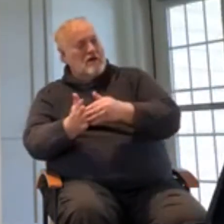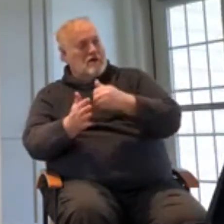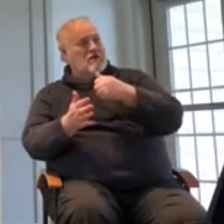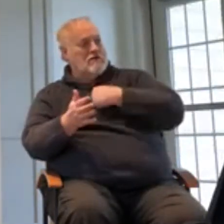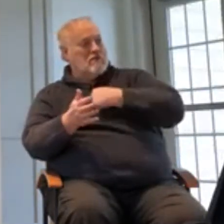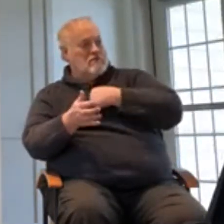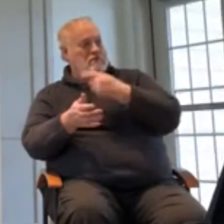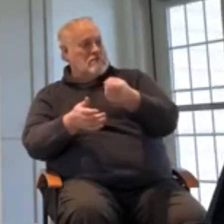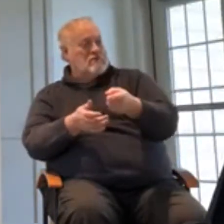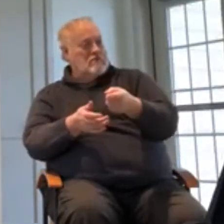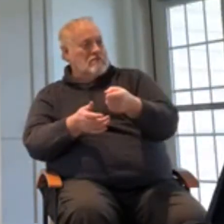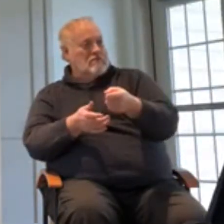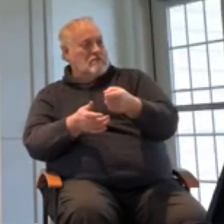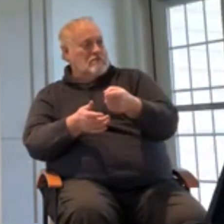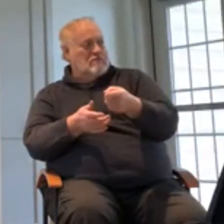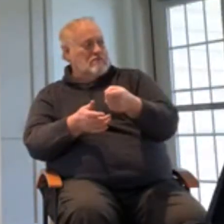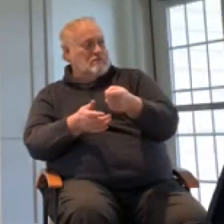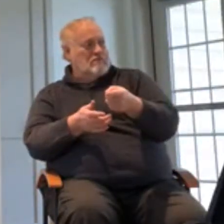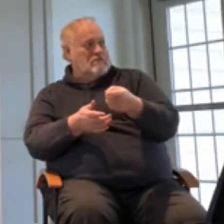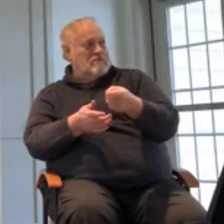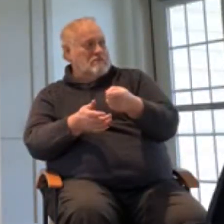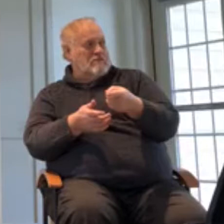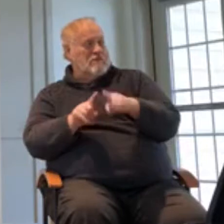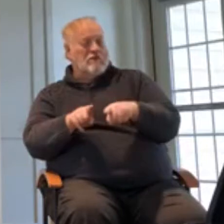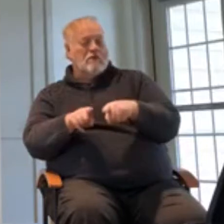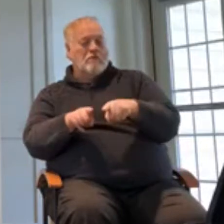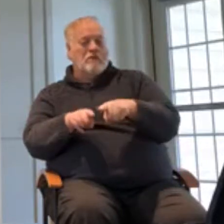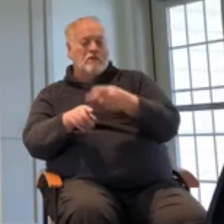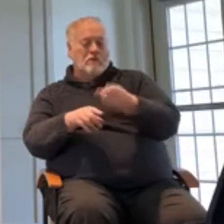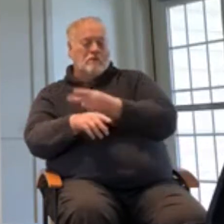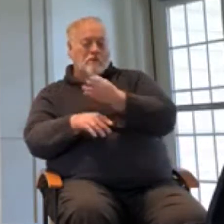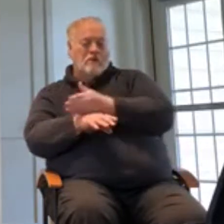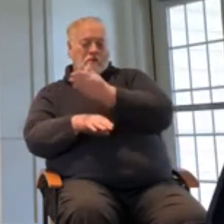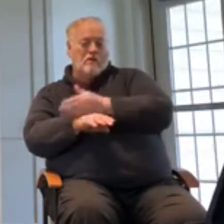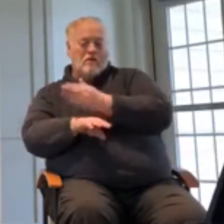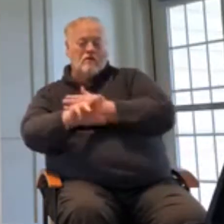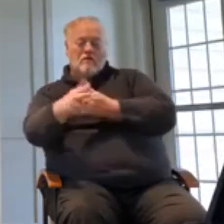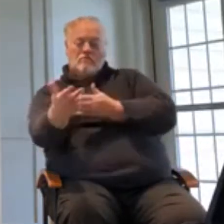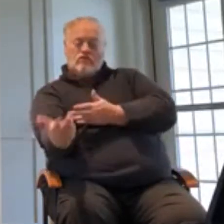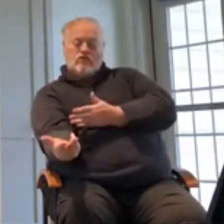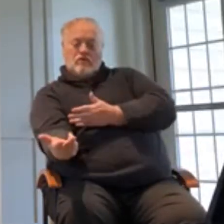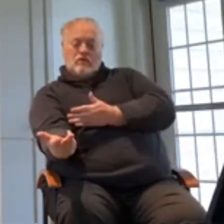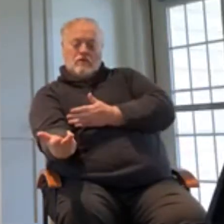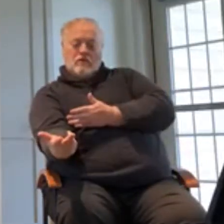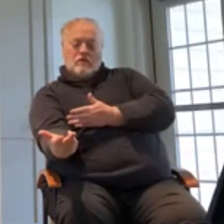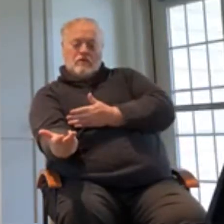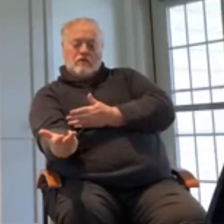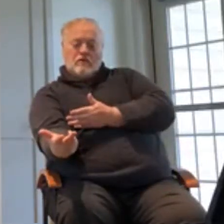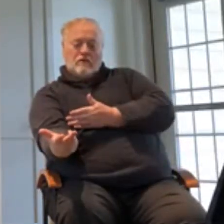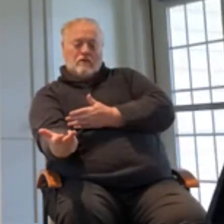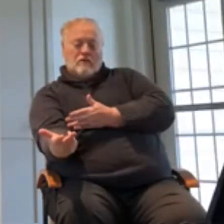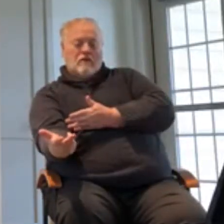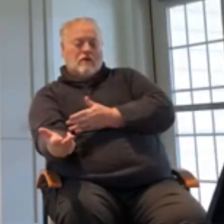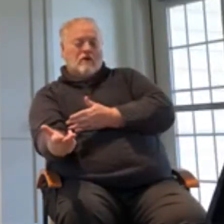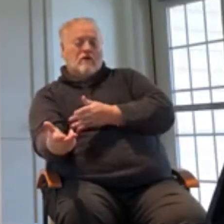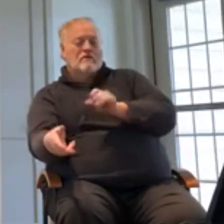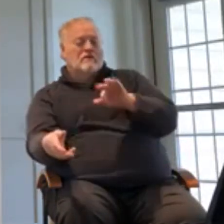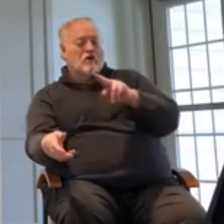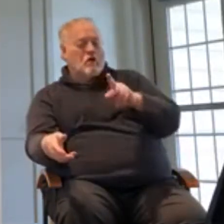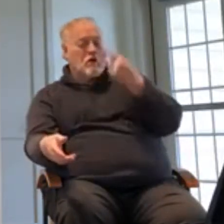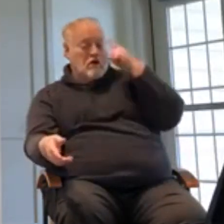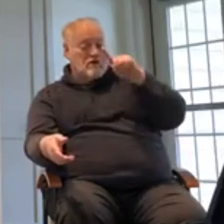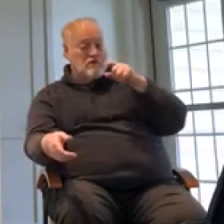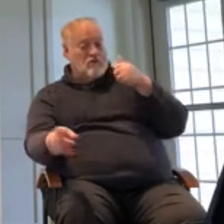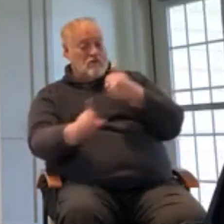Some good stuff. But once stuck on his back, it's vulnerable to attack from predators like crows